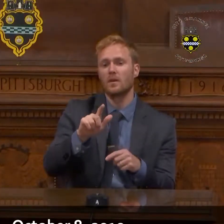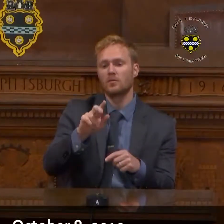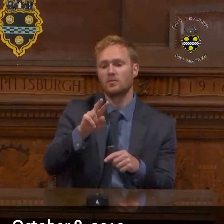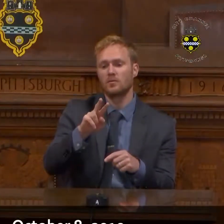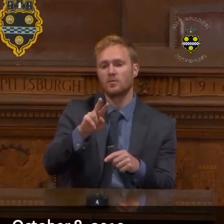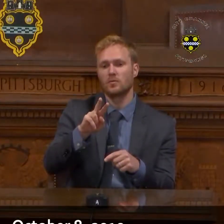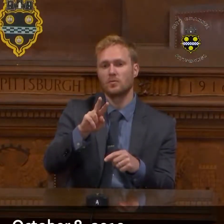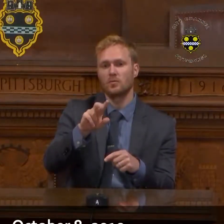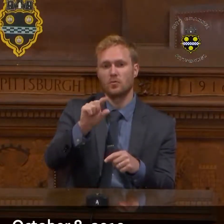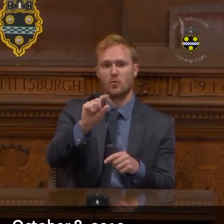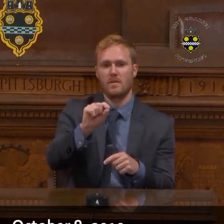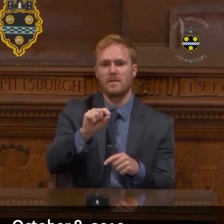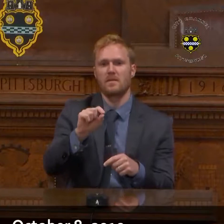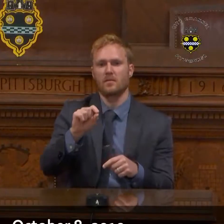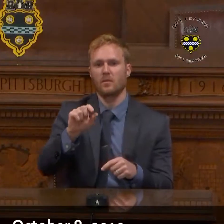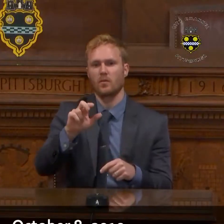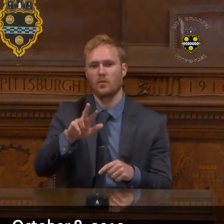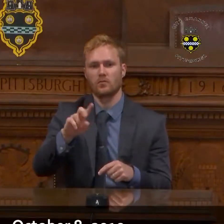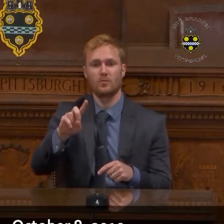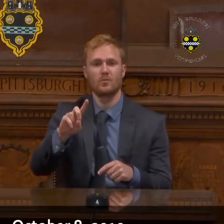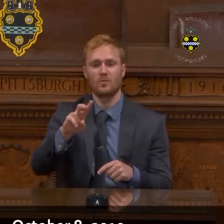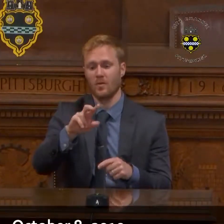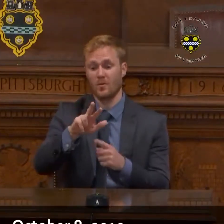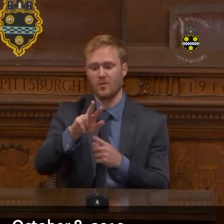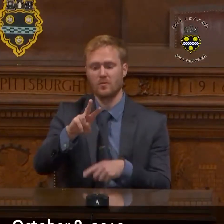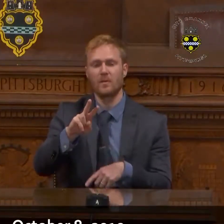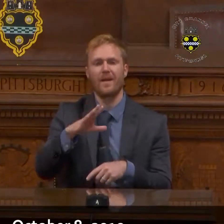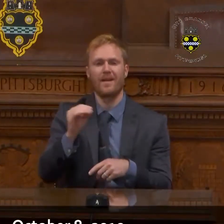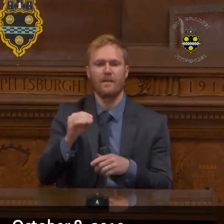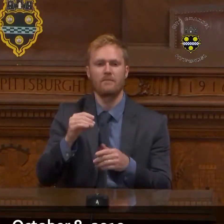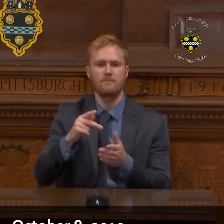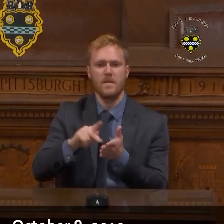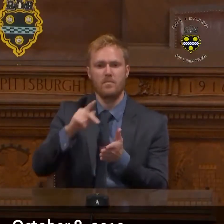payment of the costs thereof.